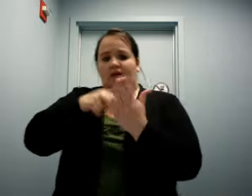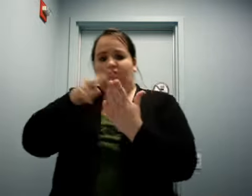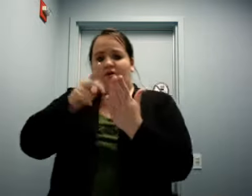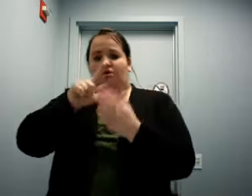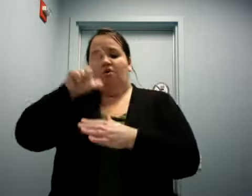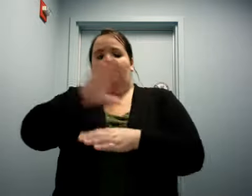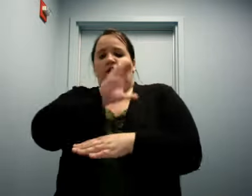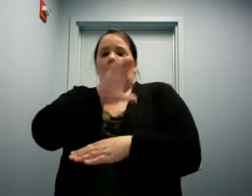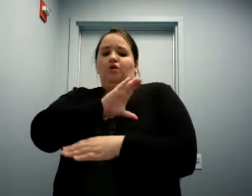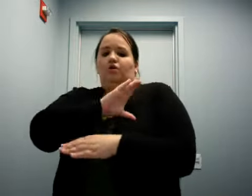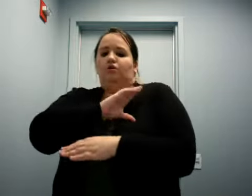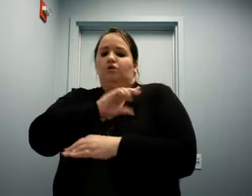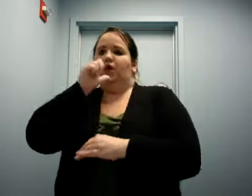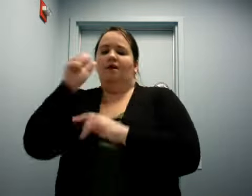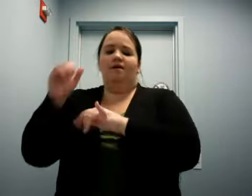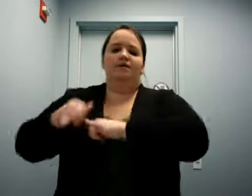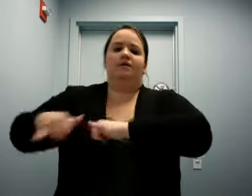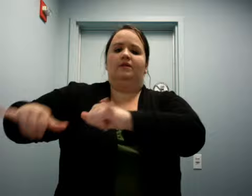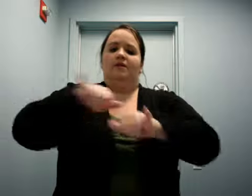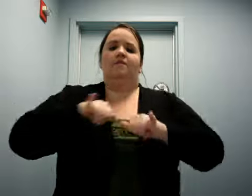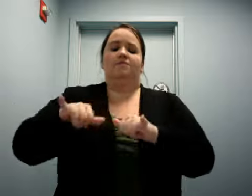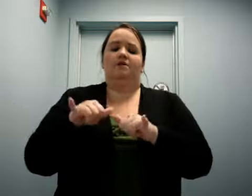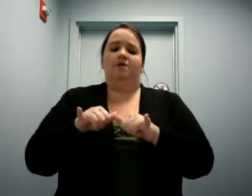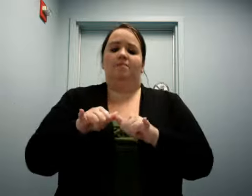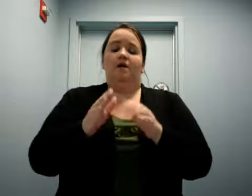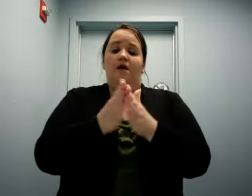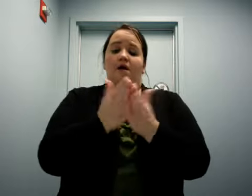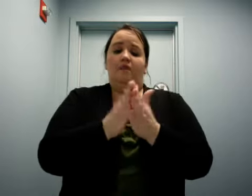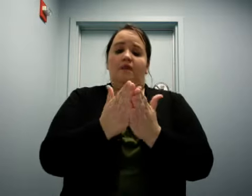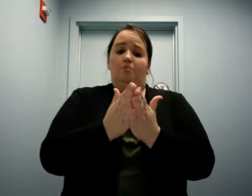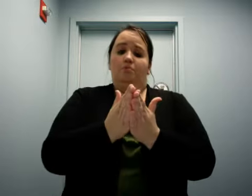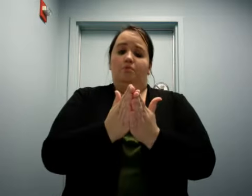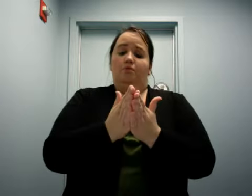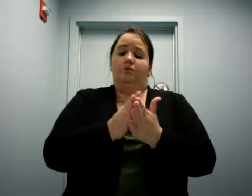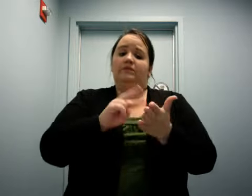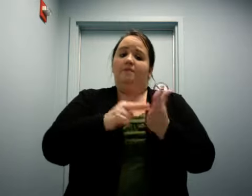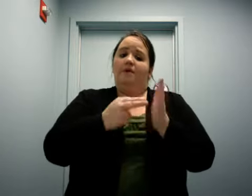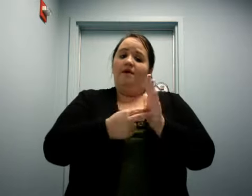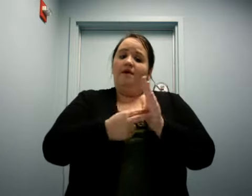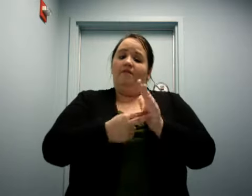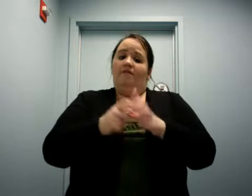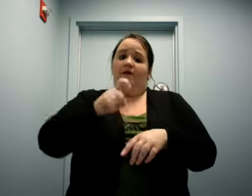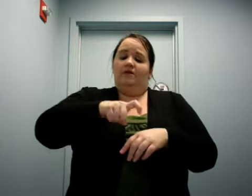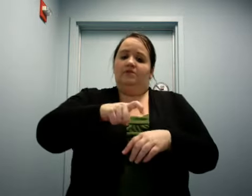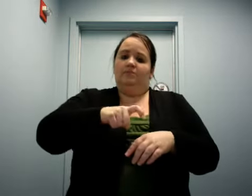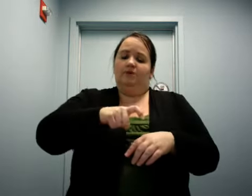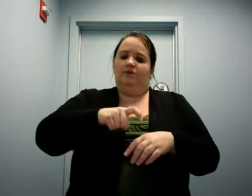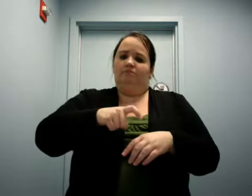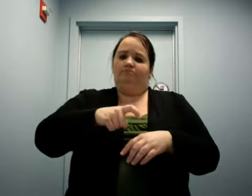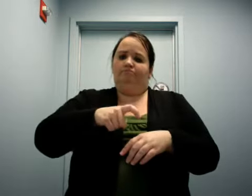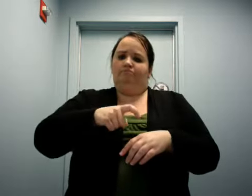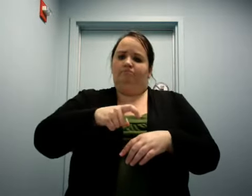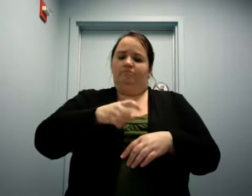convinced that books by their very nature had to have foreigners in them and had to be about things with which I could not personally